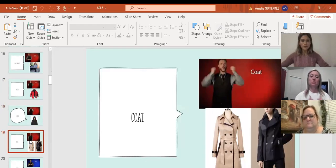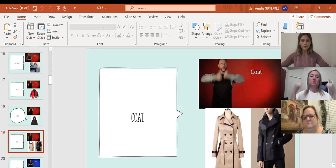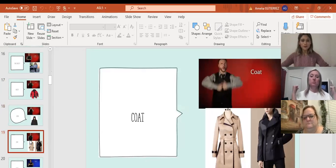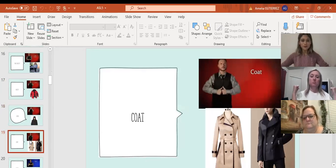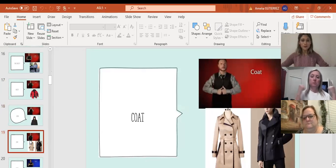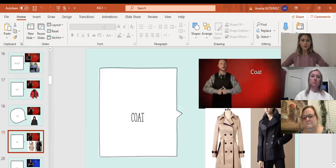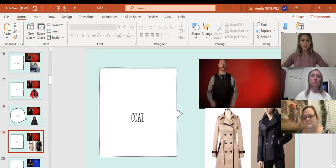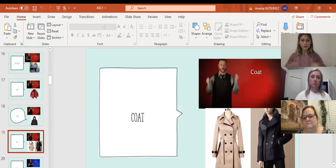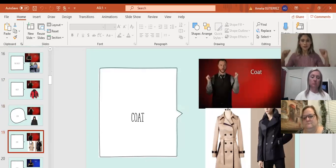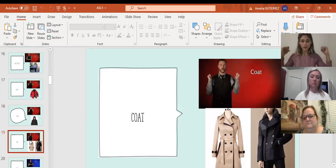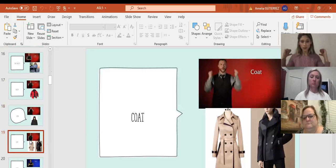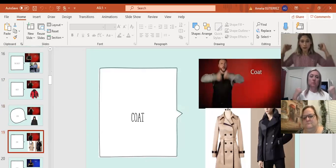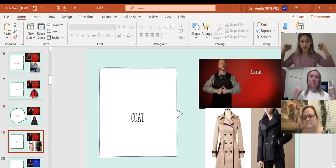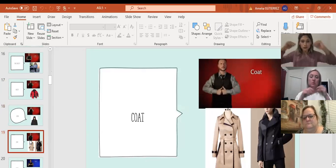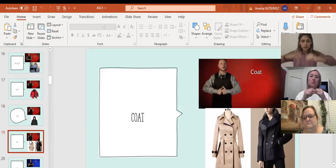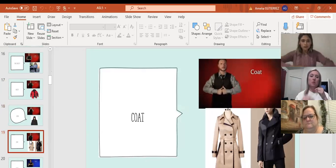Coat.